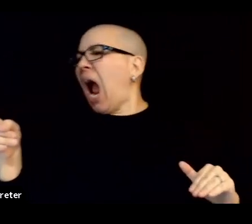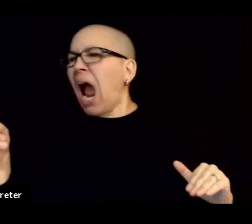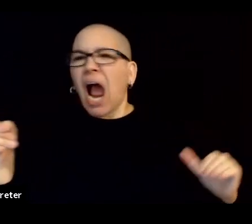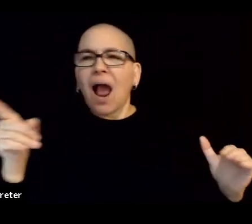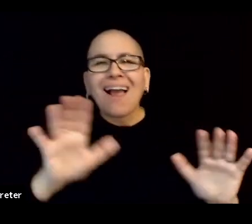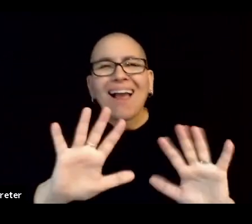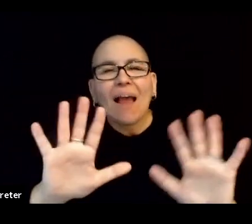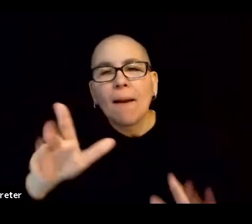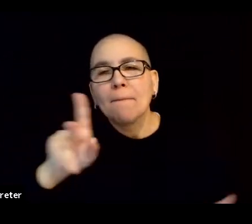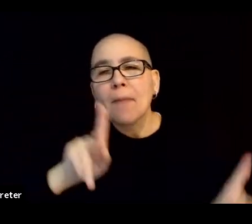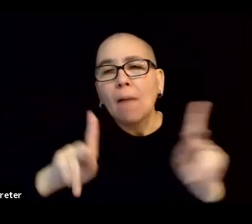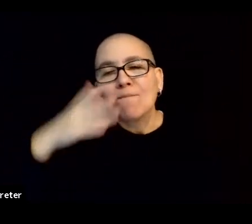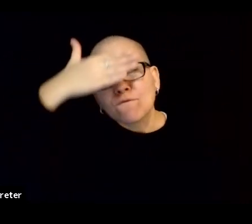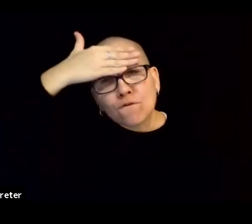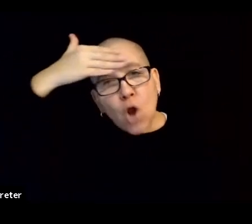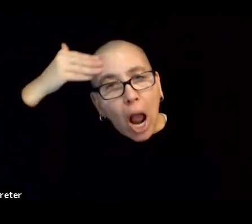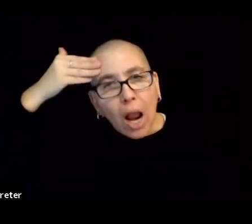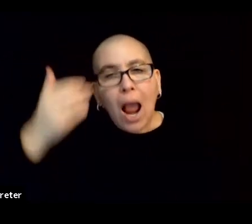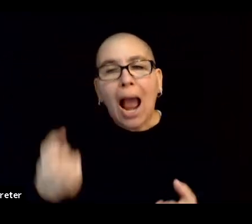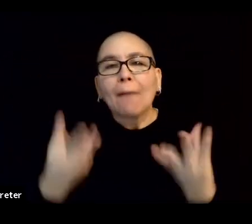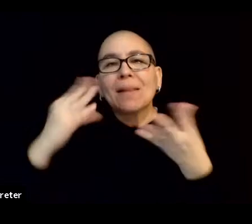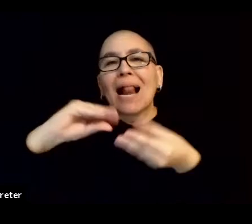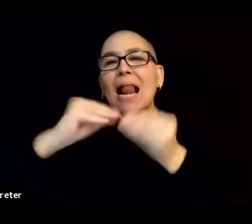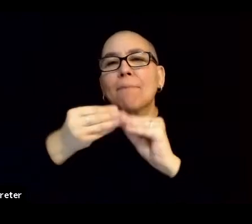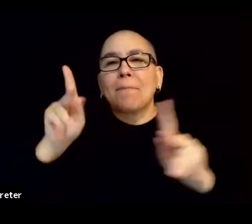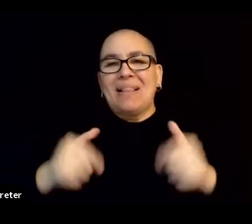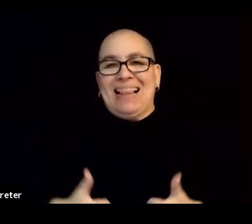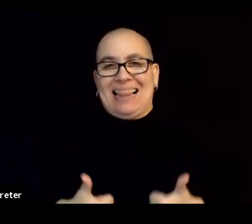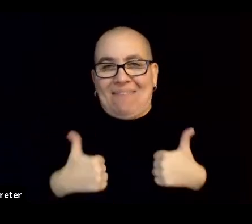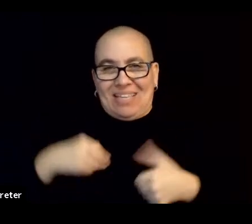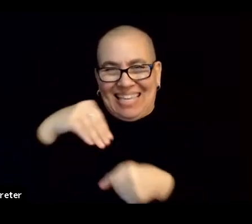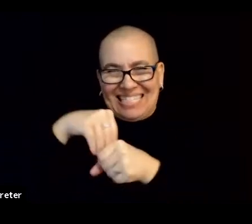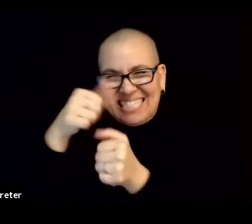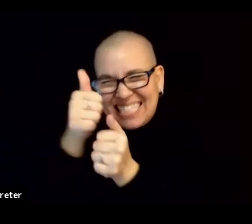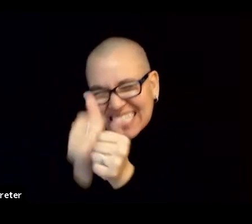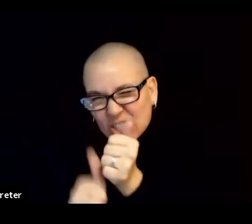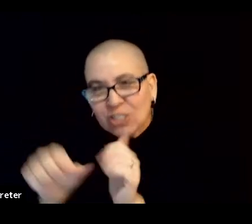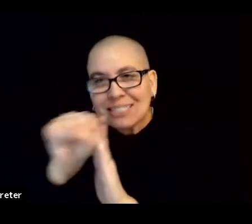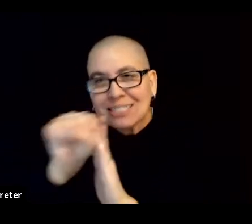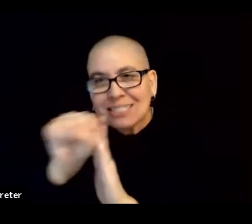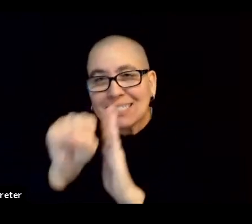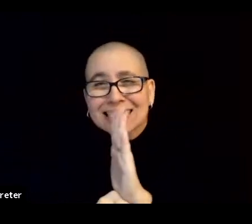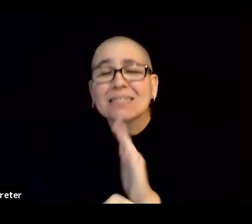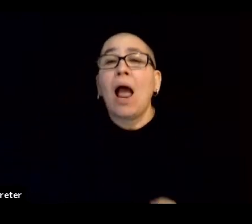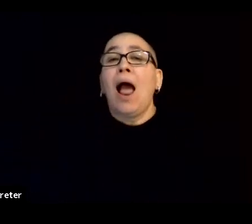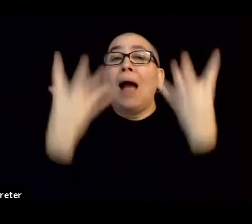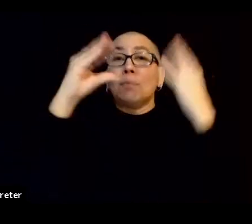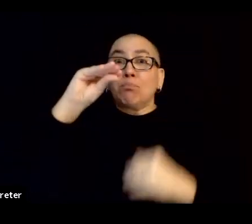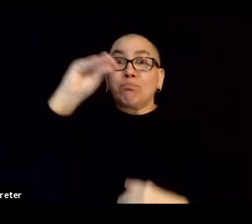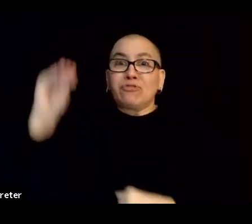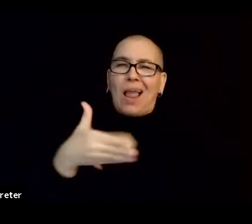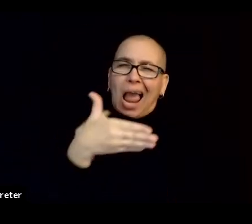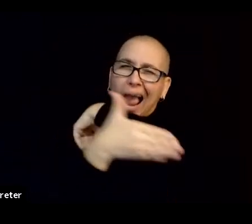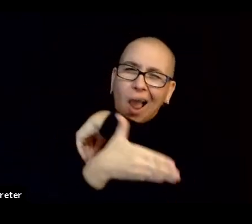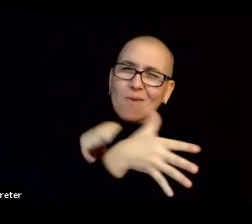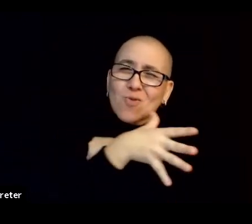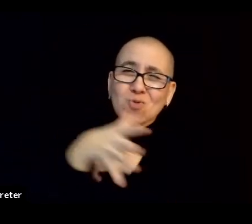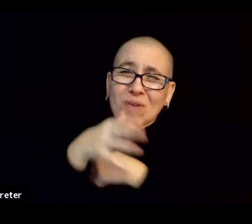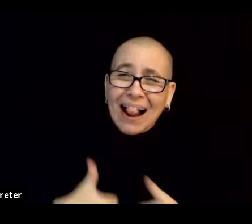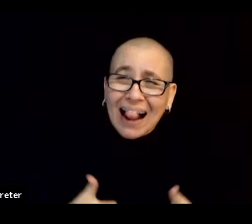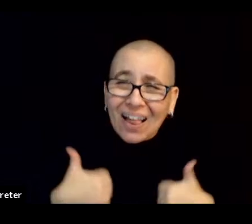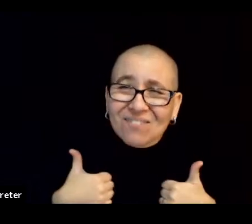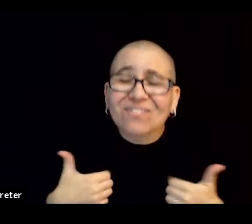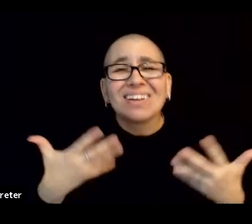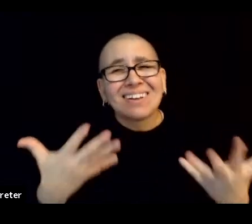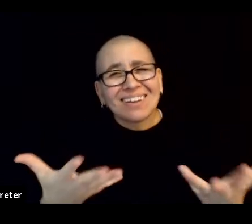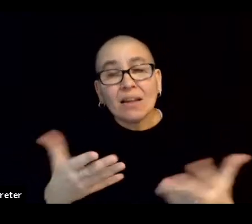that being said, they're talking about and asking us, do you want us to support your sites that you're opening up,